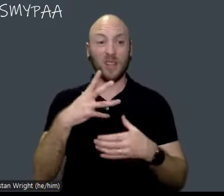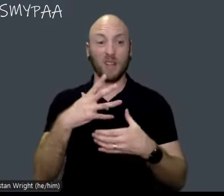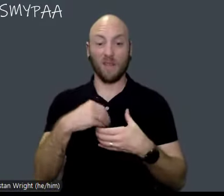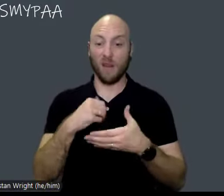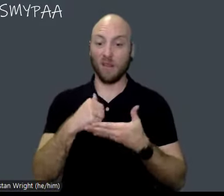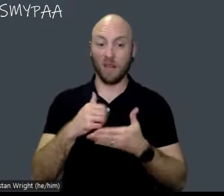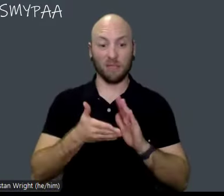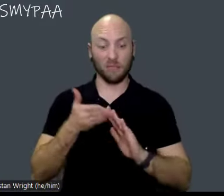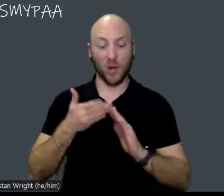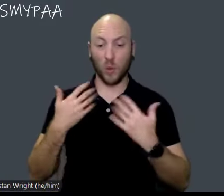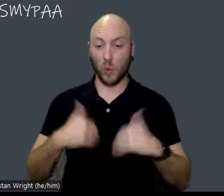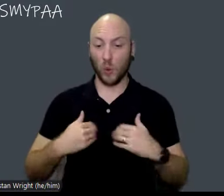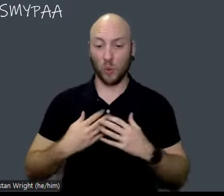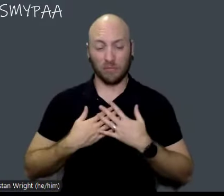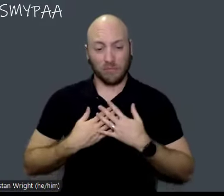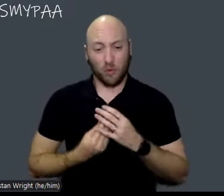me.